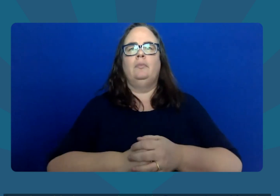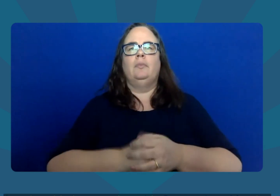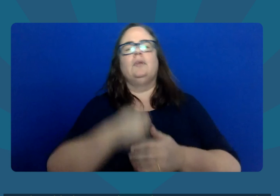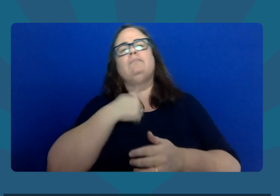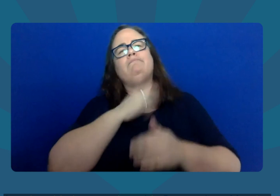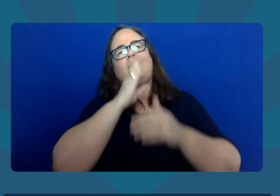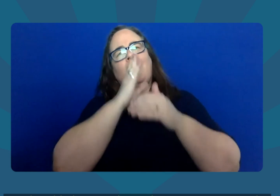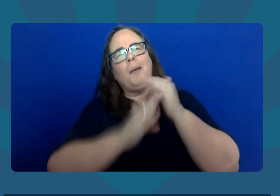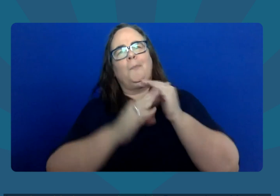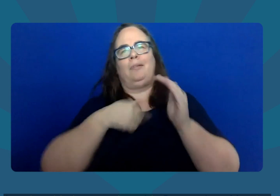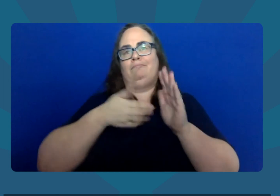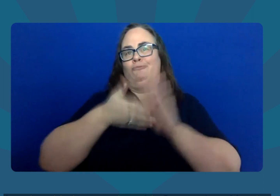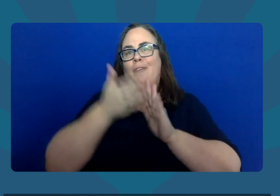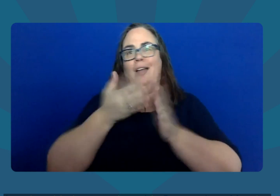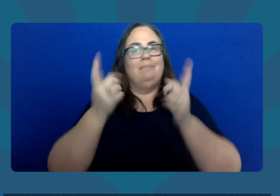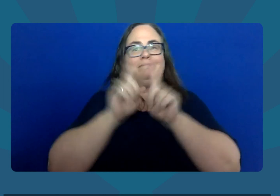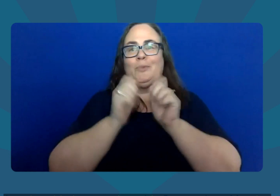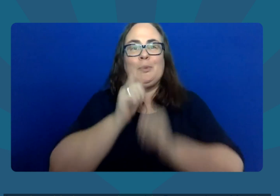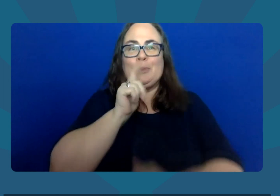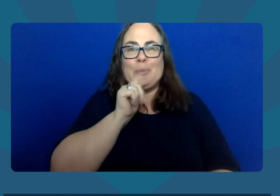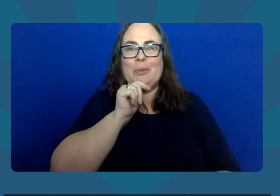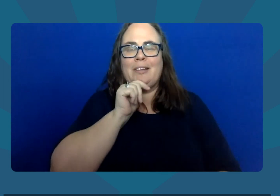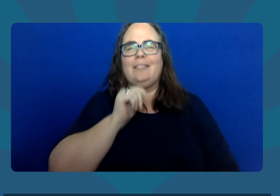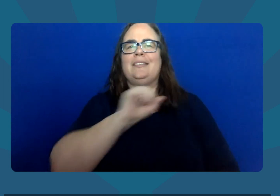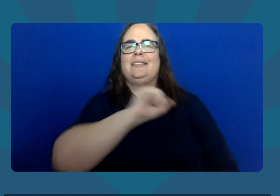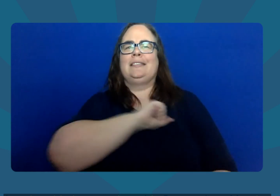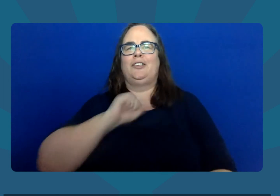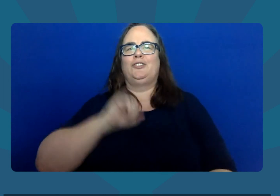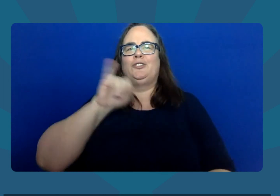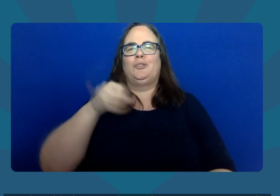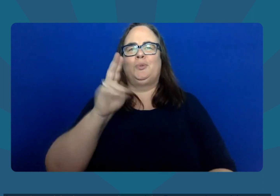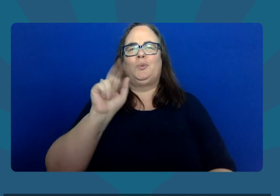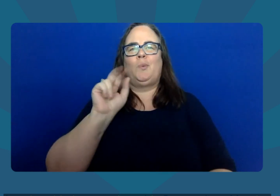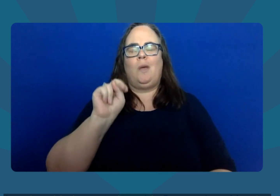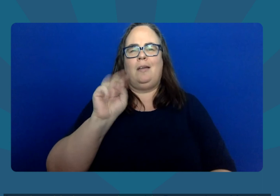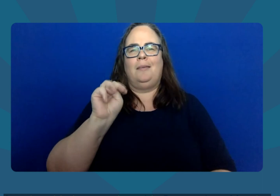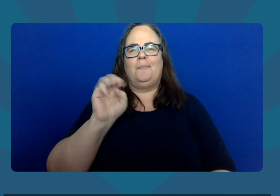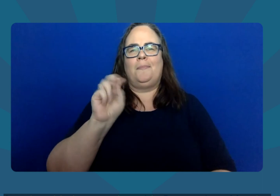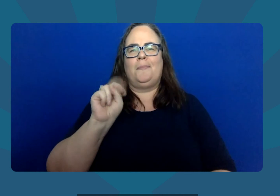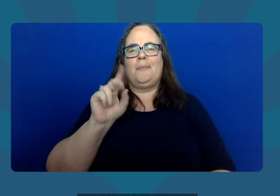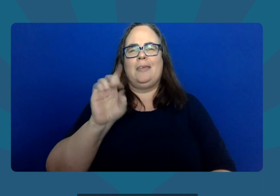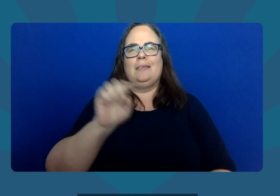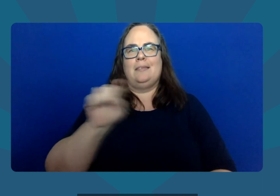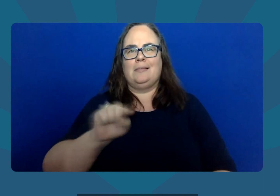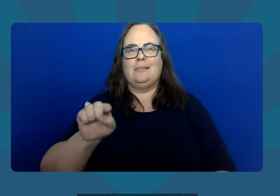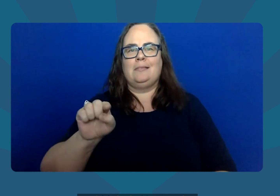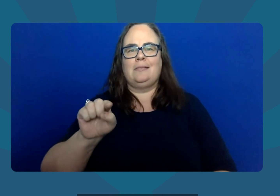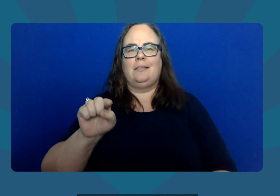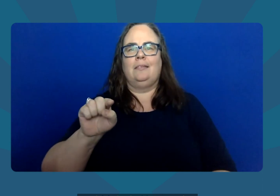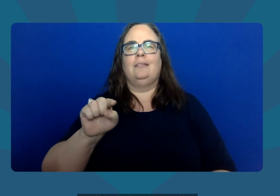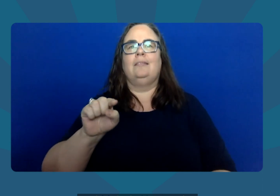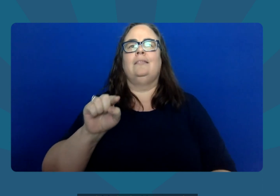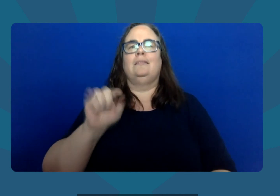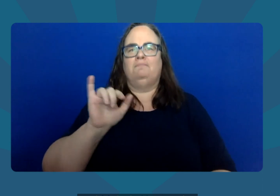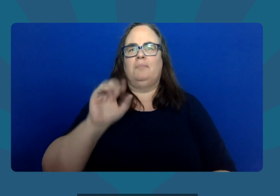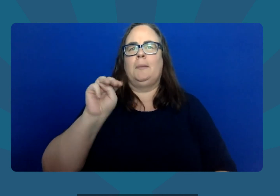I am humbled to run alongside Senator Juan Mendez and Melody